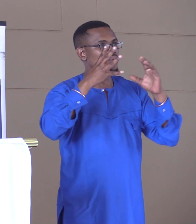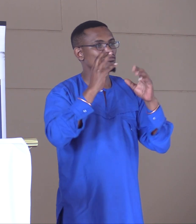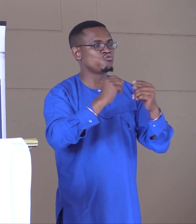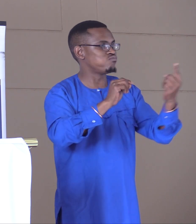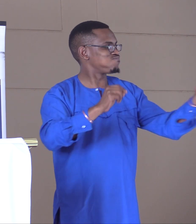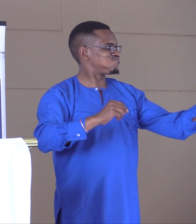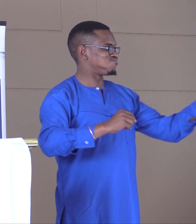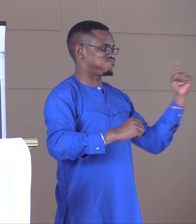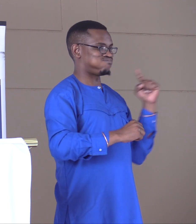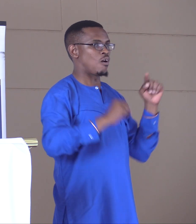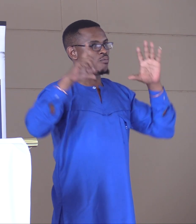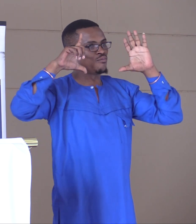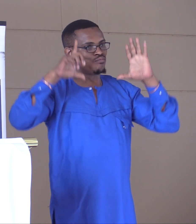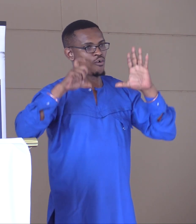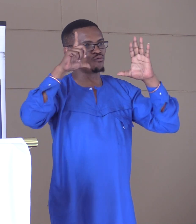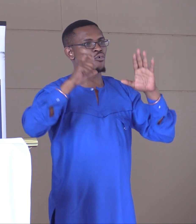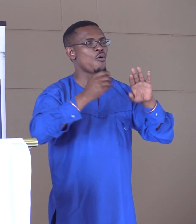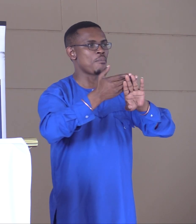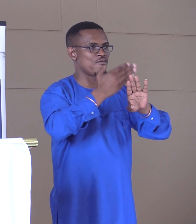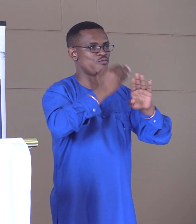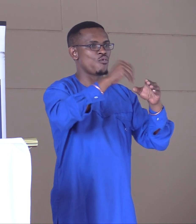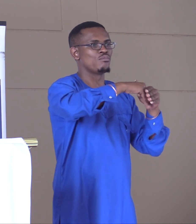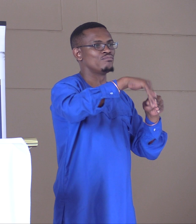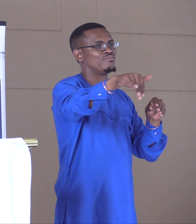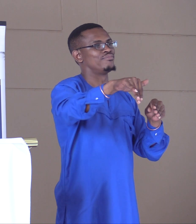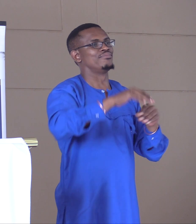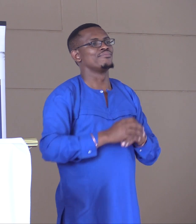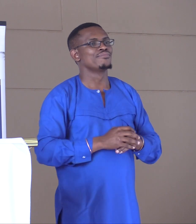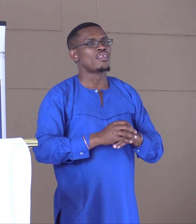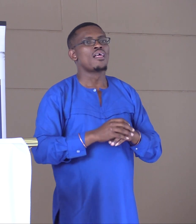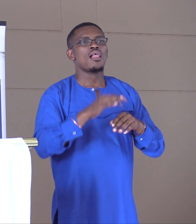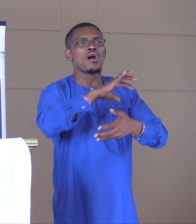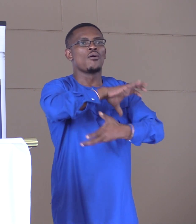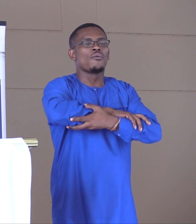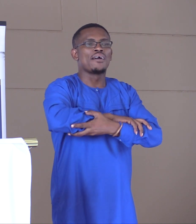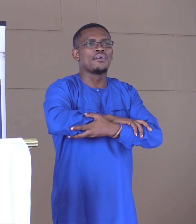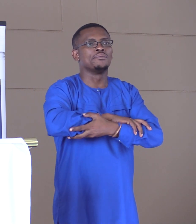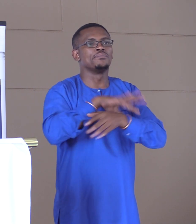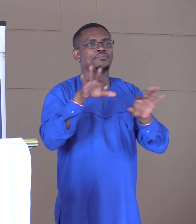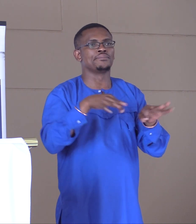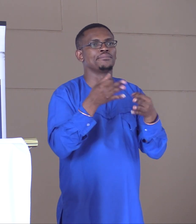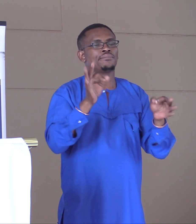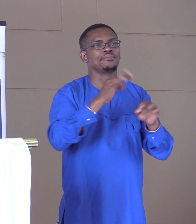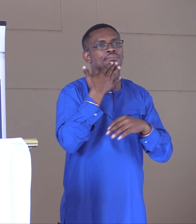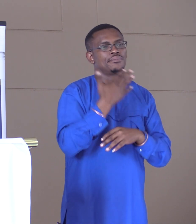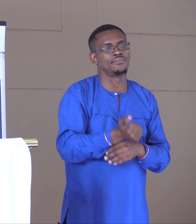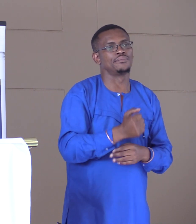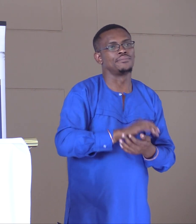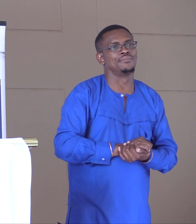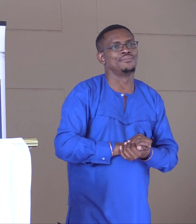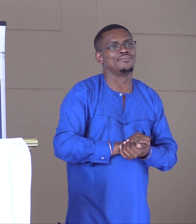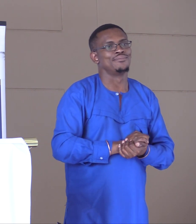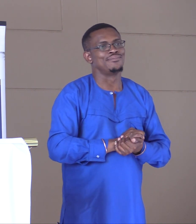with the MEC before we do the walkabout, please. As the choir will be leading us in that